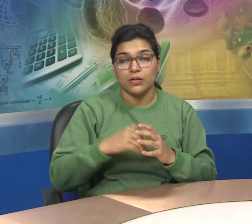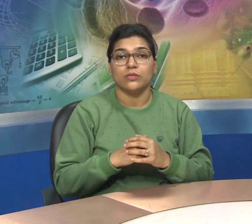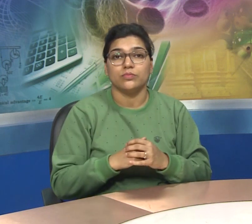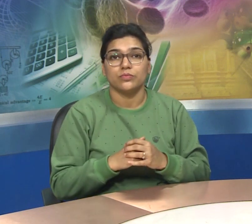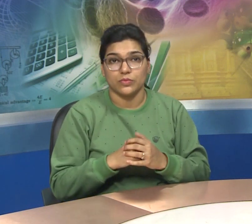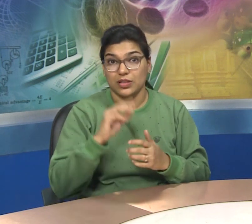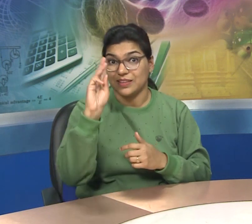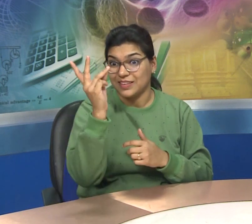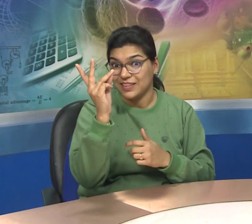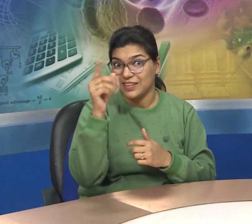Literature,